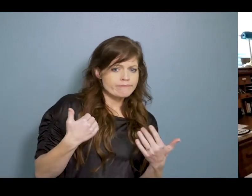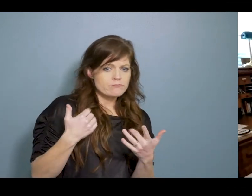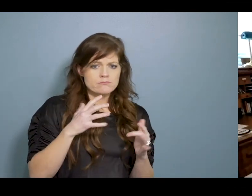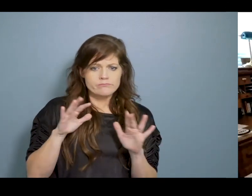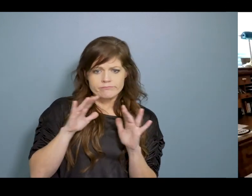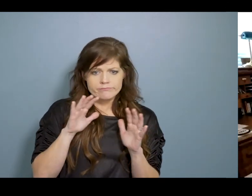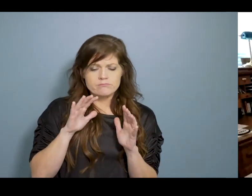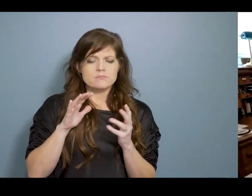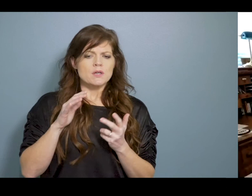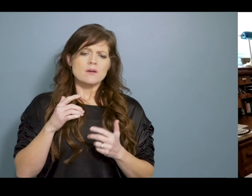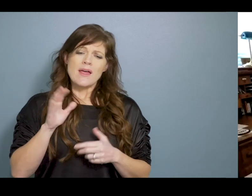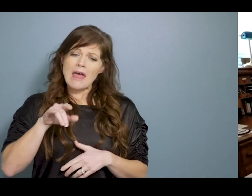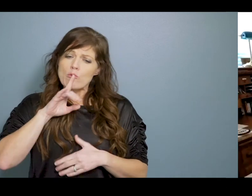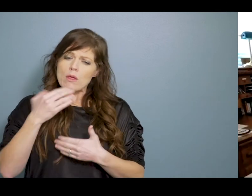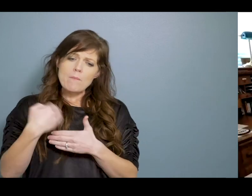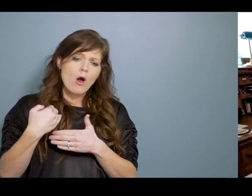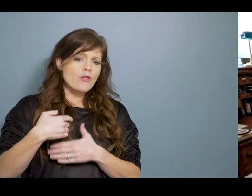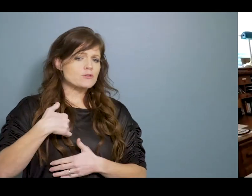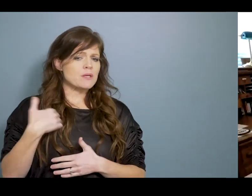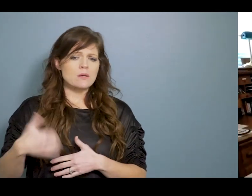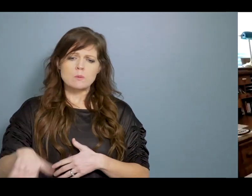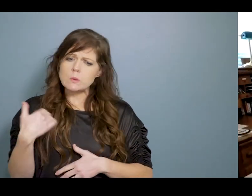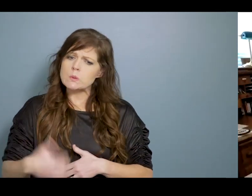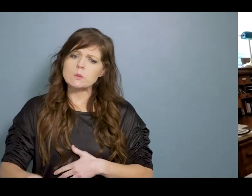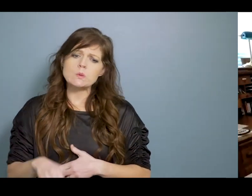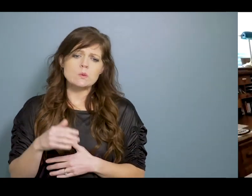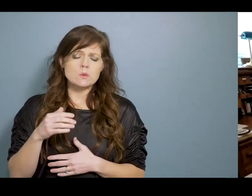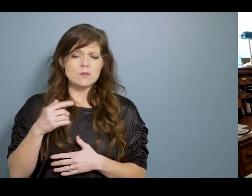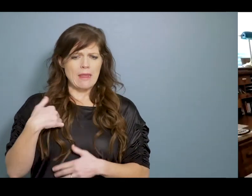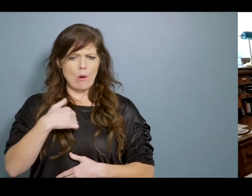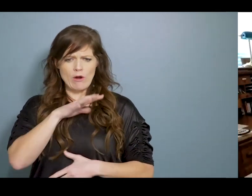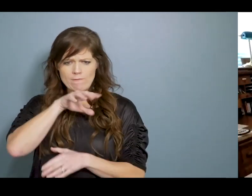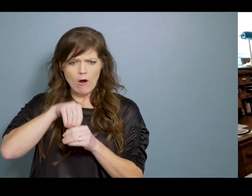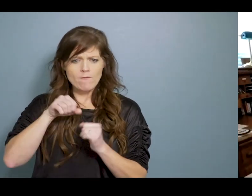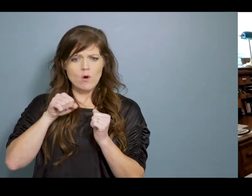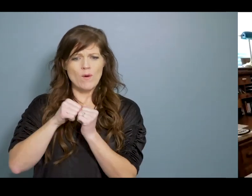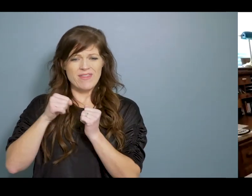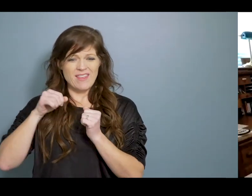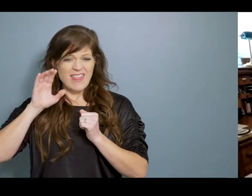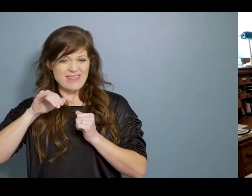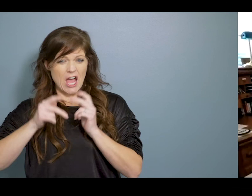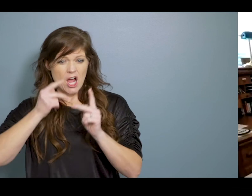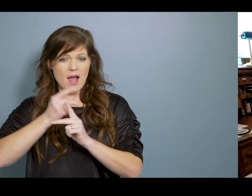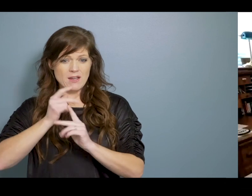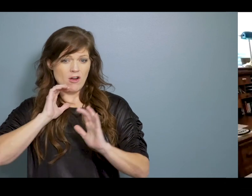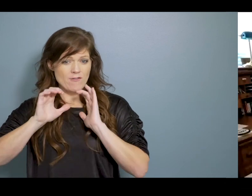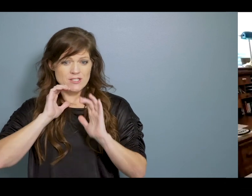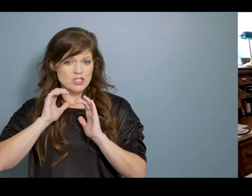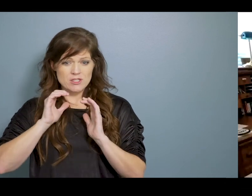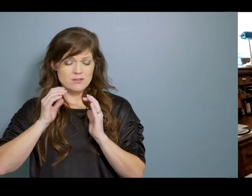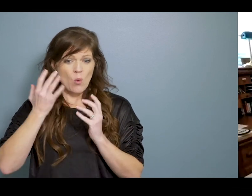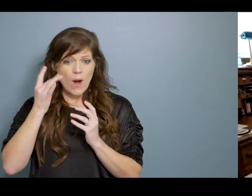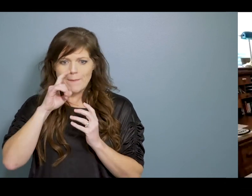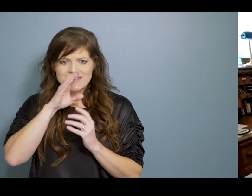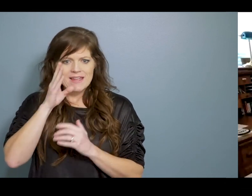It bothers me greatly that we're even engaged in these kinds of conversations. I never thought this